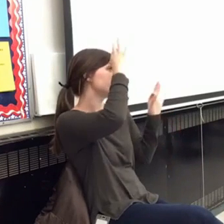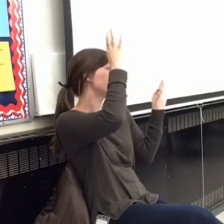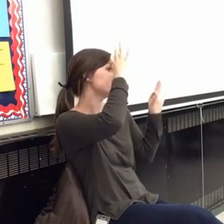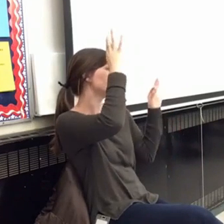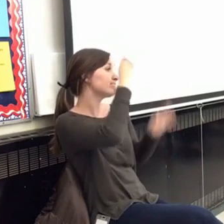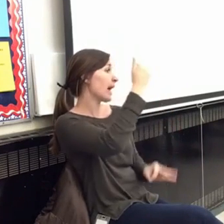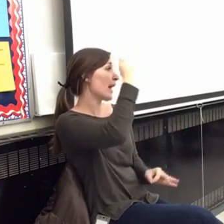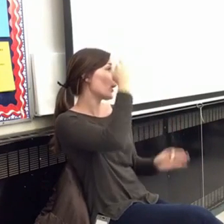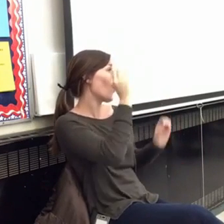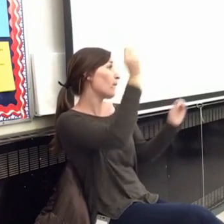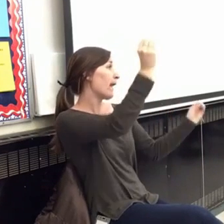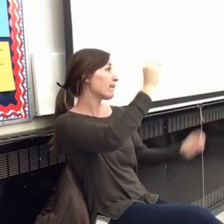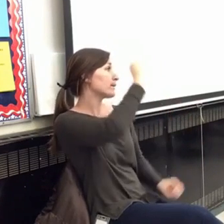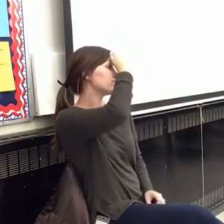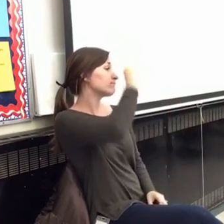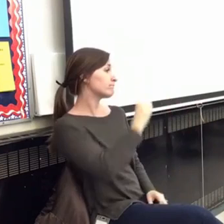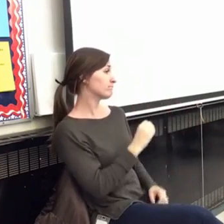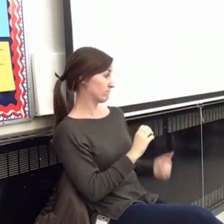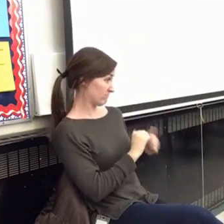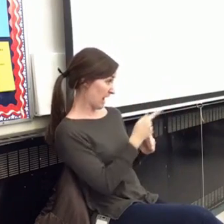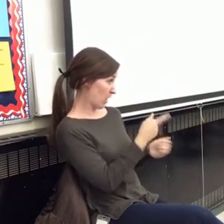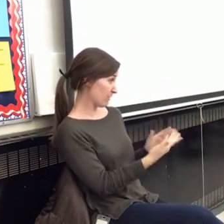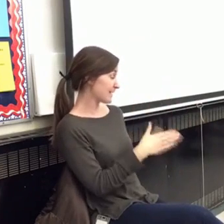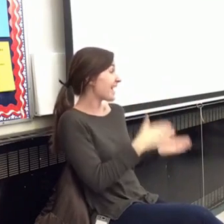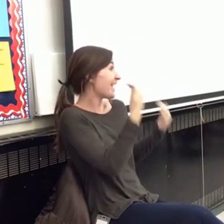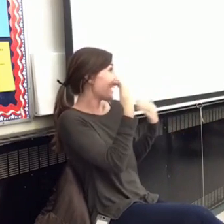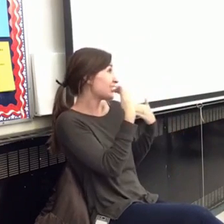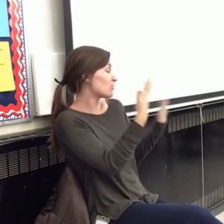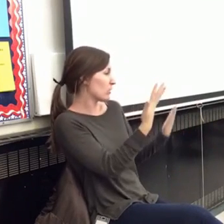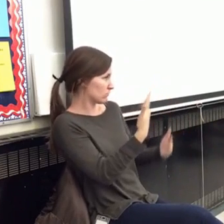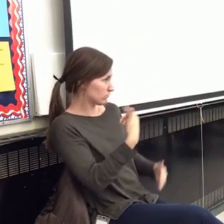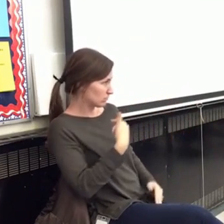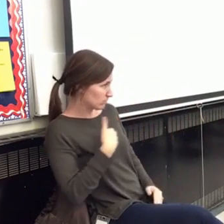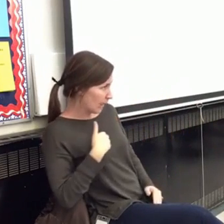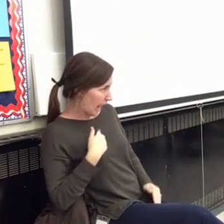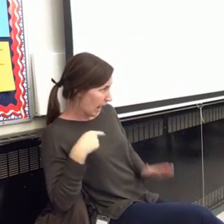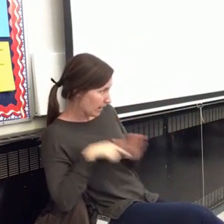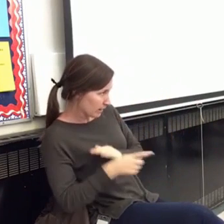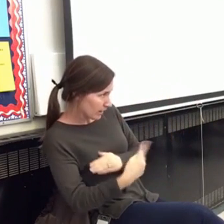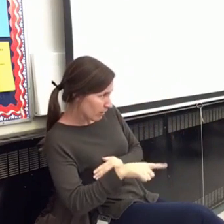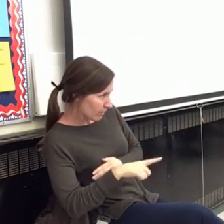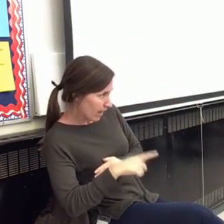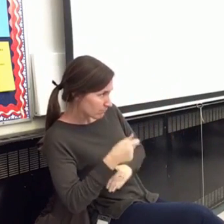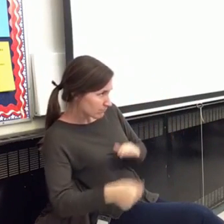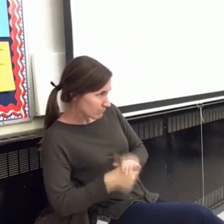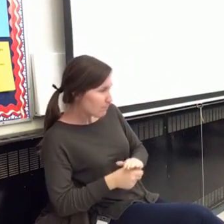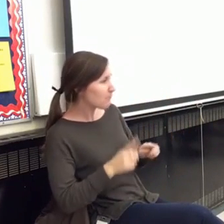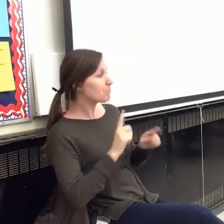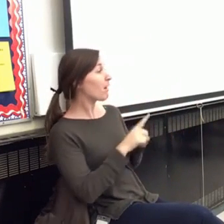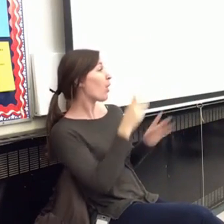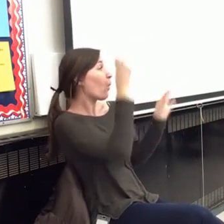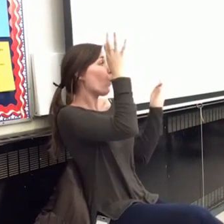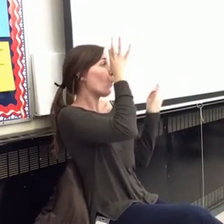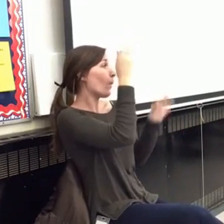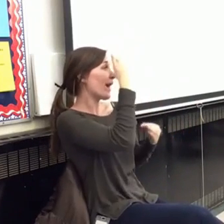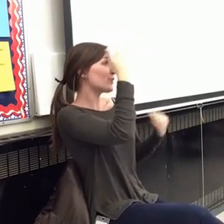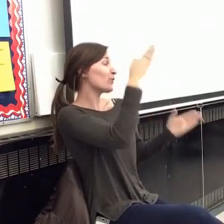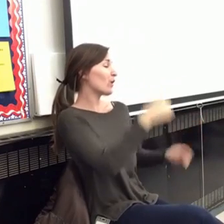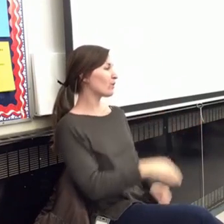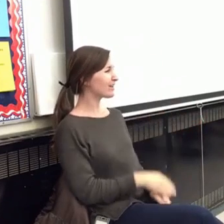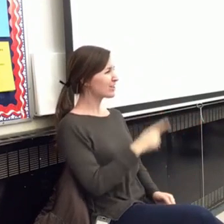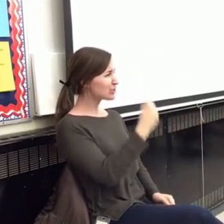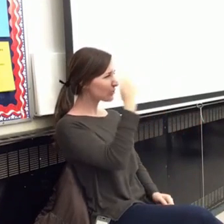nothing. I don't know how that person died, because I did it, but I know nothing. That was the goal here. In fact, you guys remember